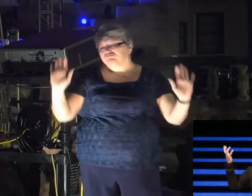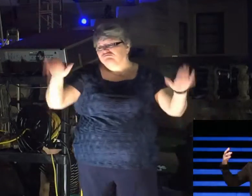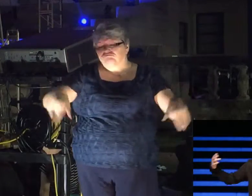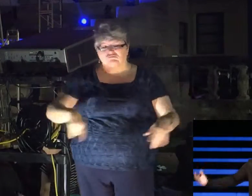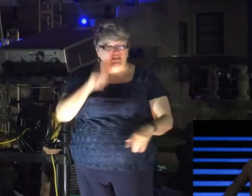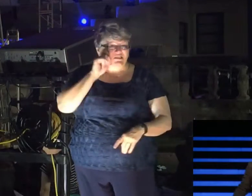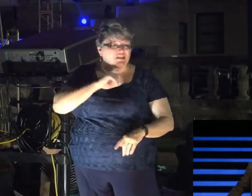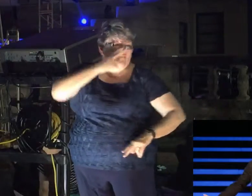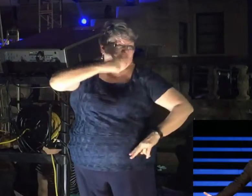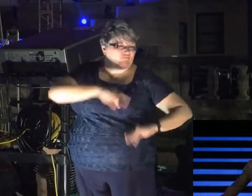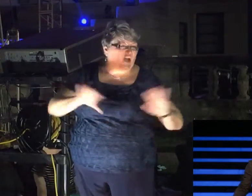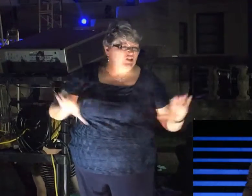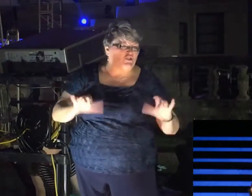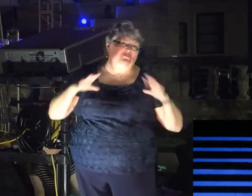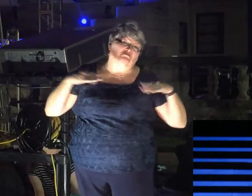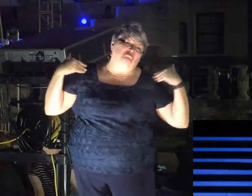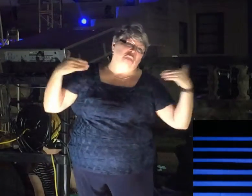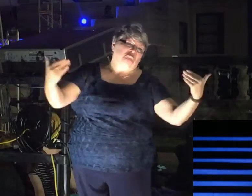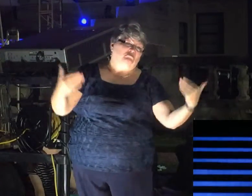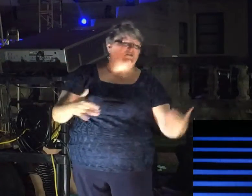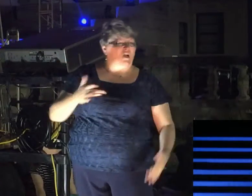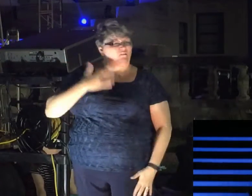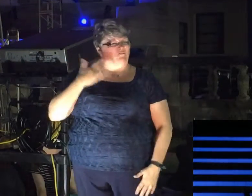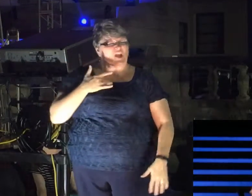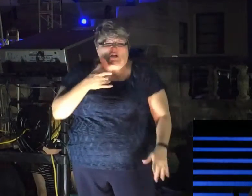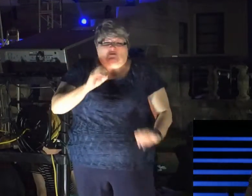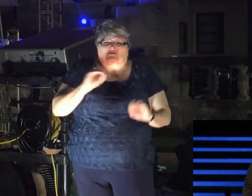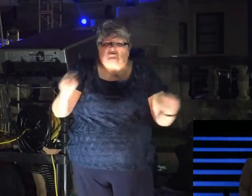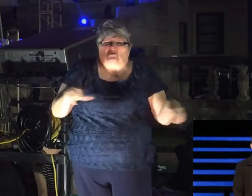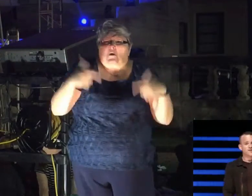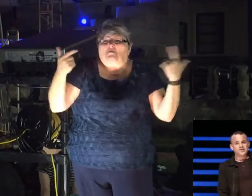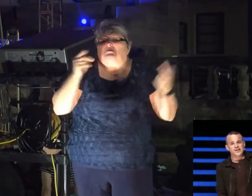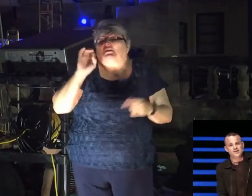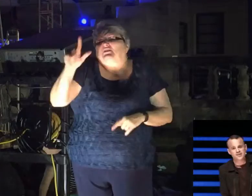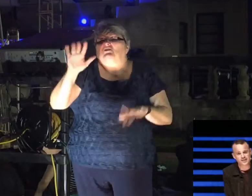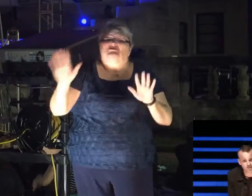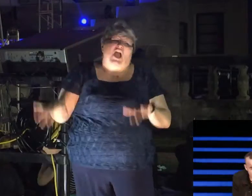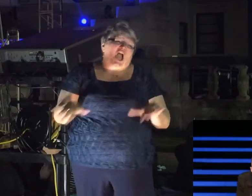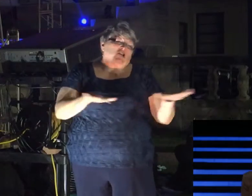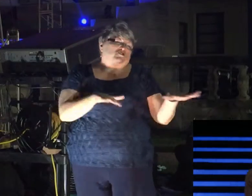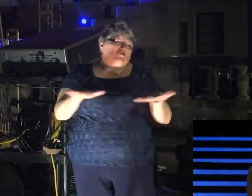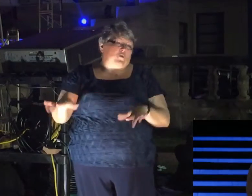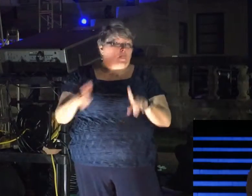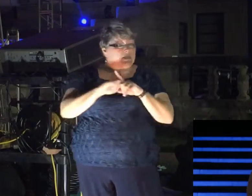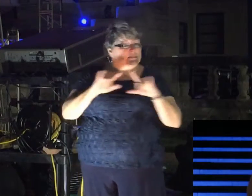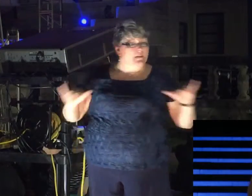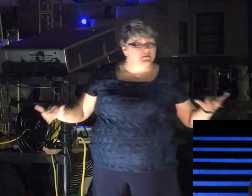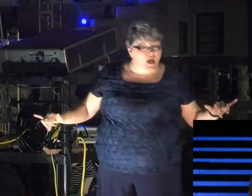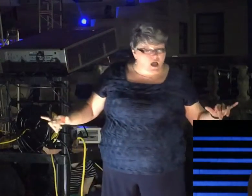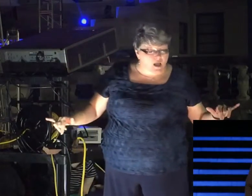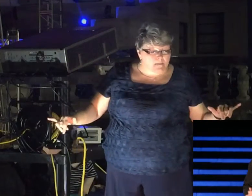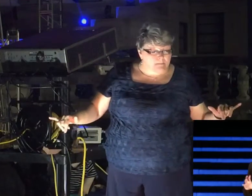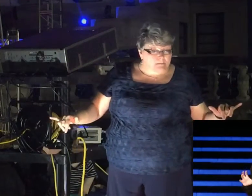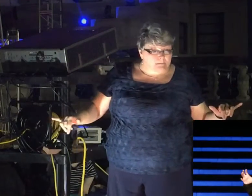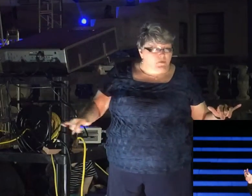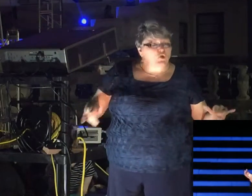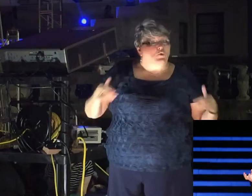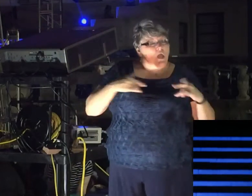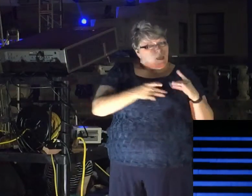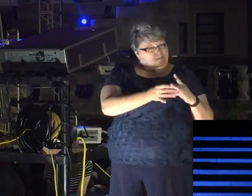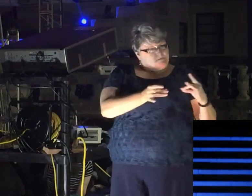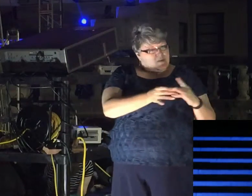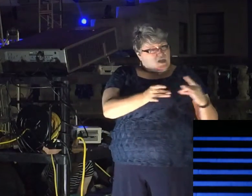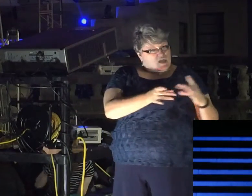are you making such a big deal out of it? Sex is something fun to do, so we do it. So there's a sense of sex is no big deal. It's casual. Where at the same